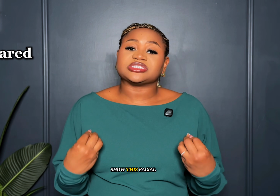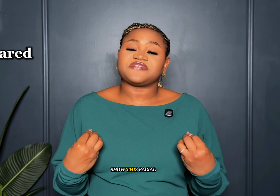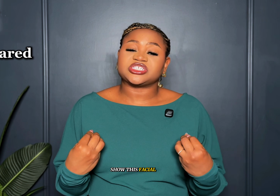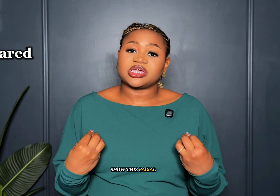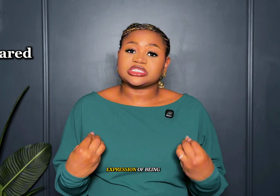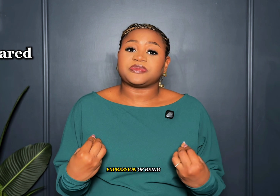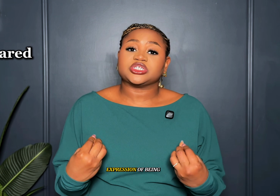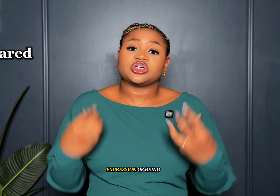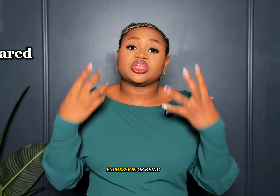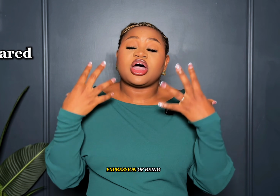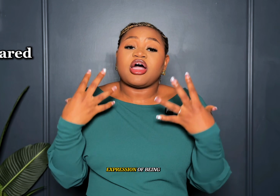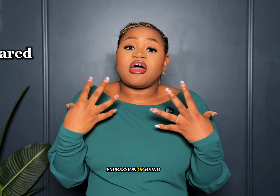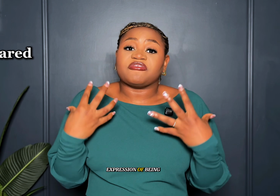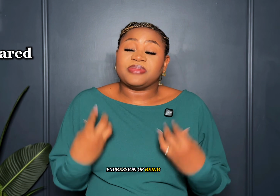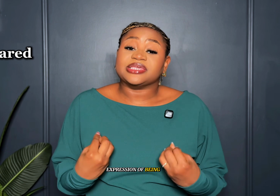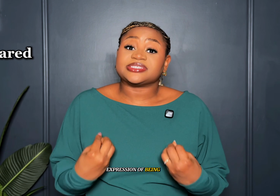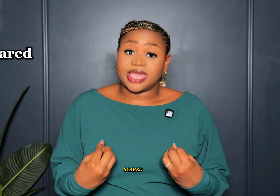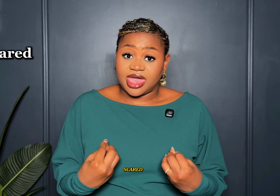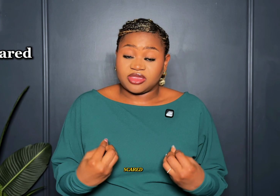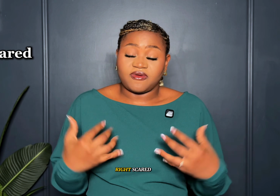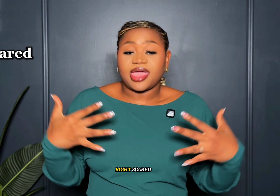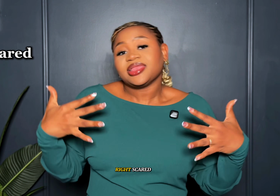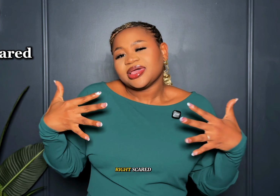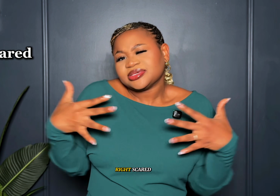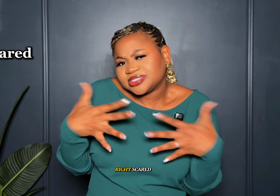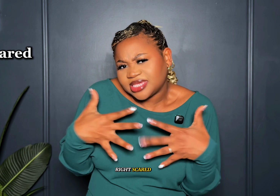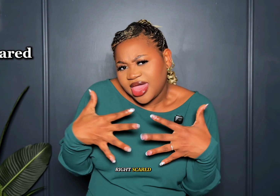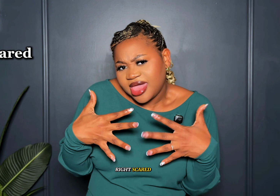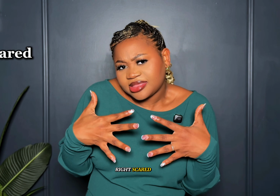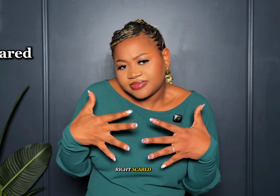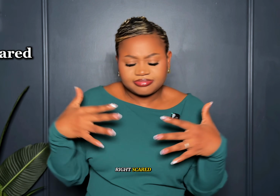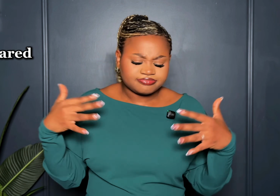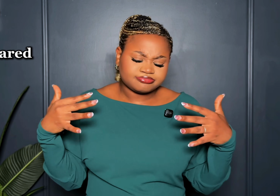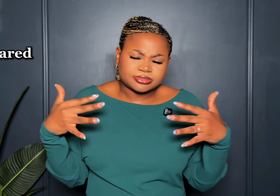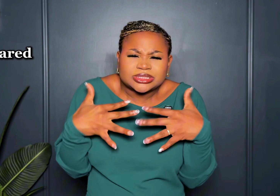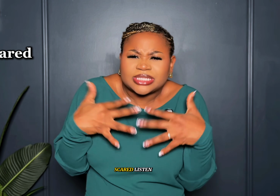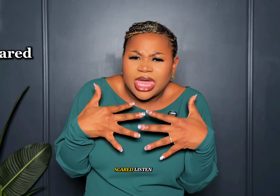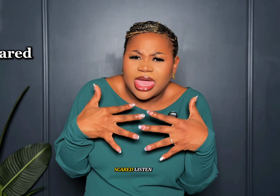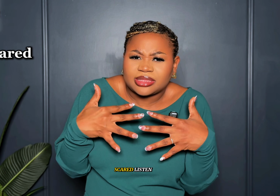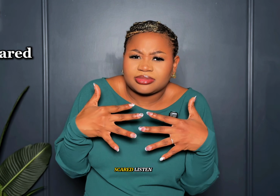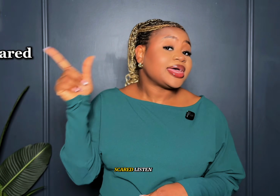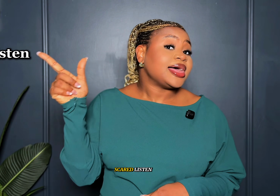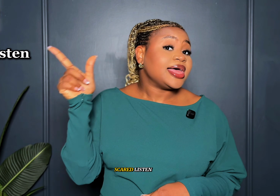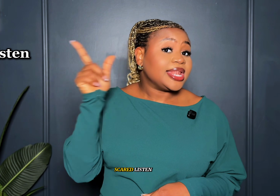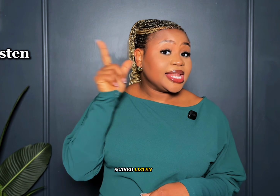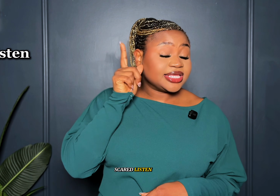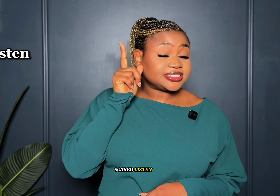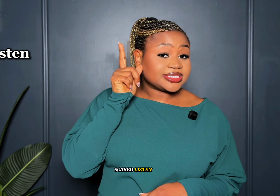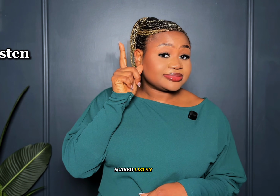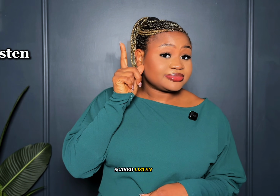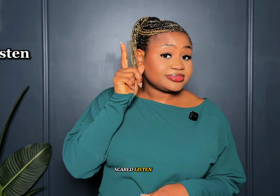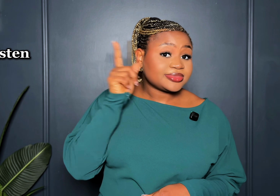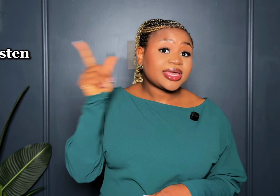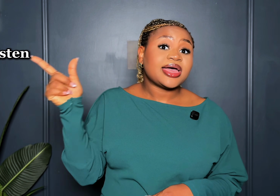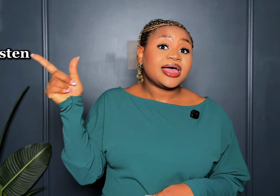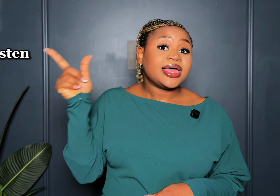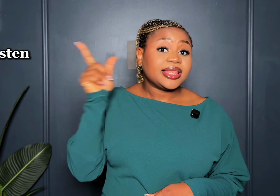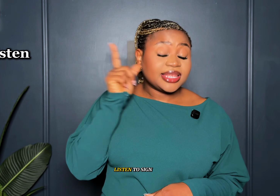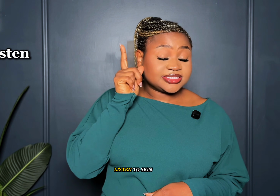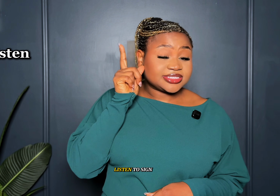facial expression of being scared, right? Scared. Scared. Listen. Listen.